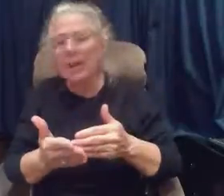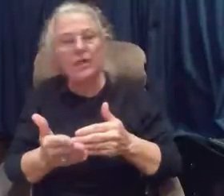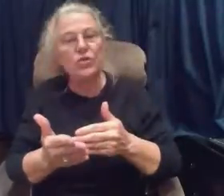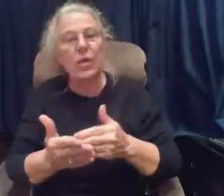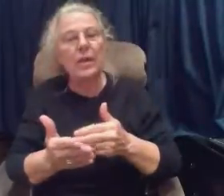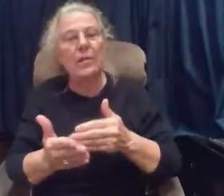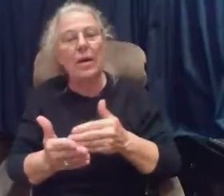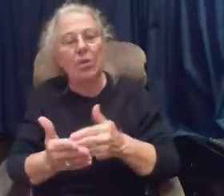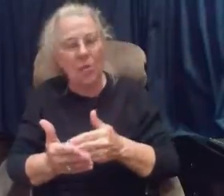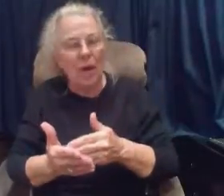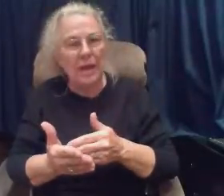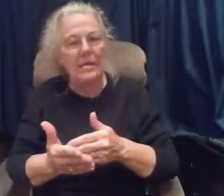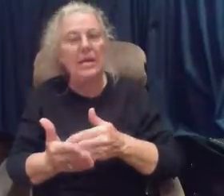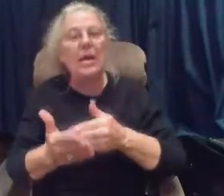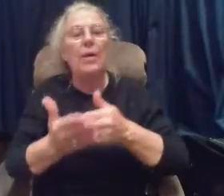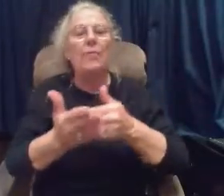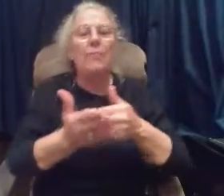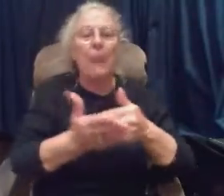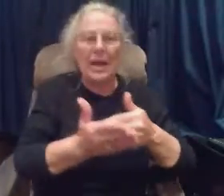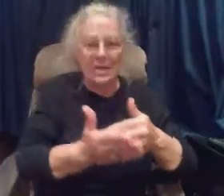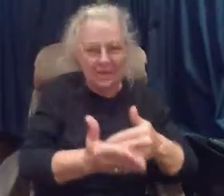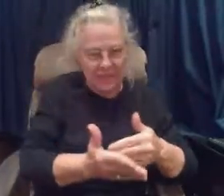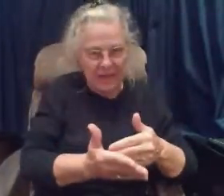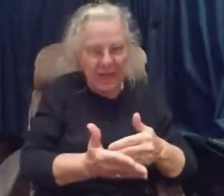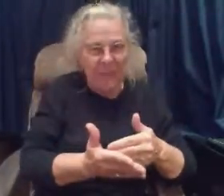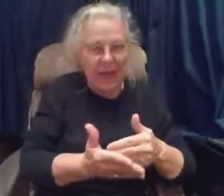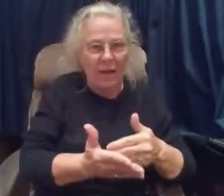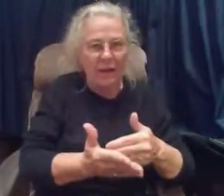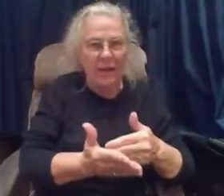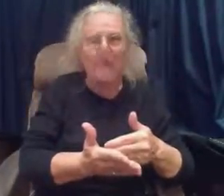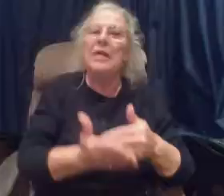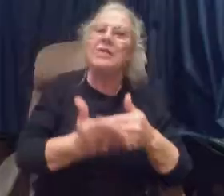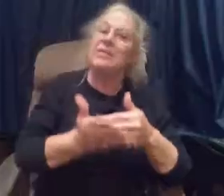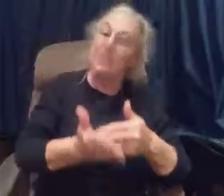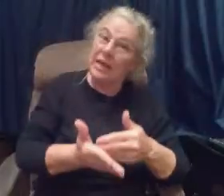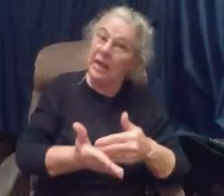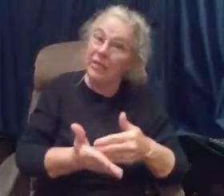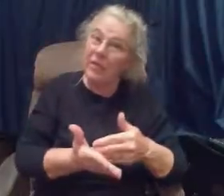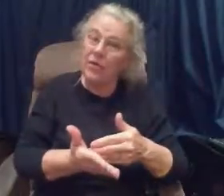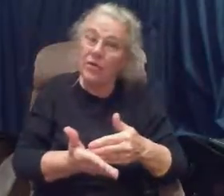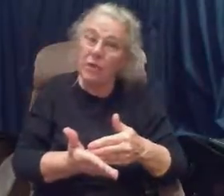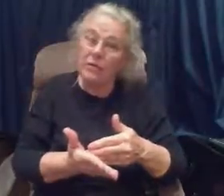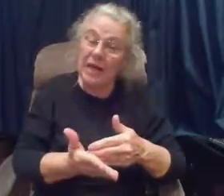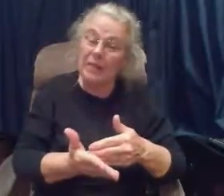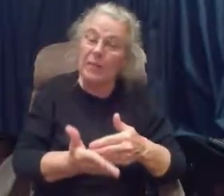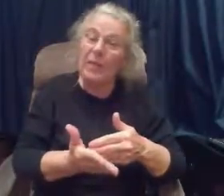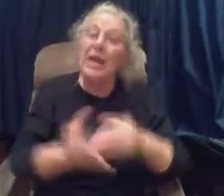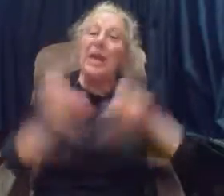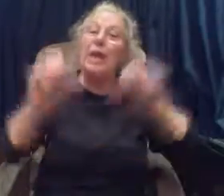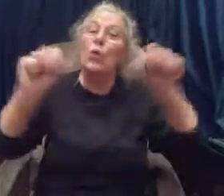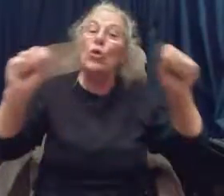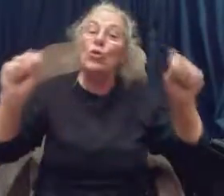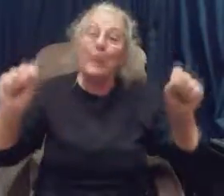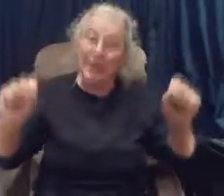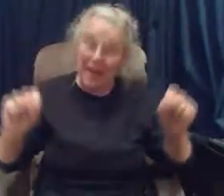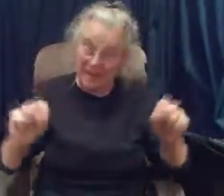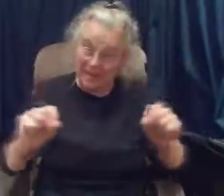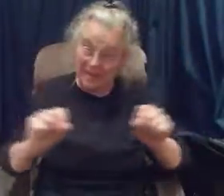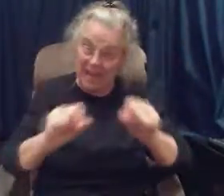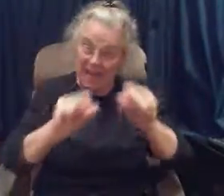is talking about Christ by the Sea of Galilee. Since he lived under the Old Testament, it would have been a